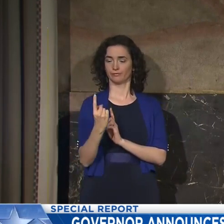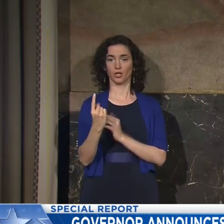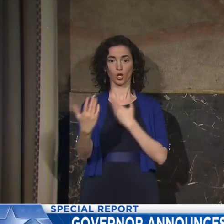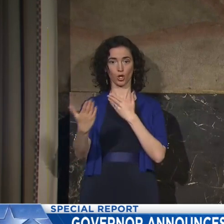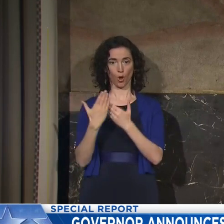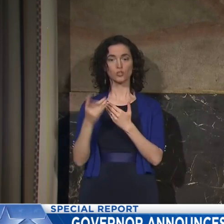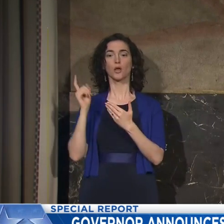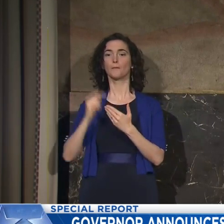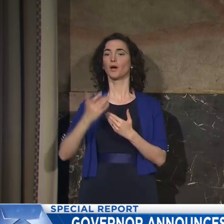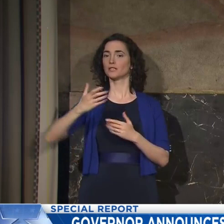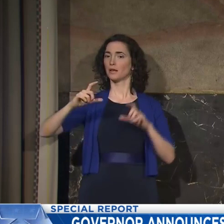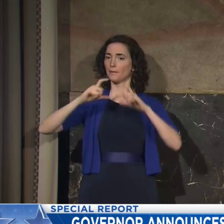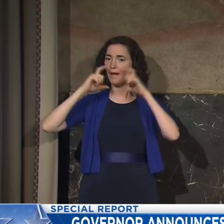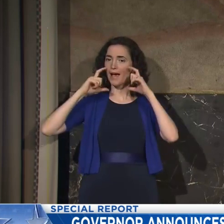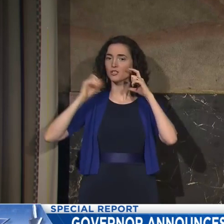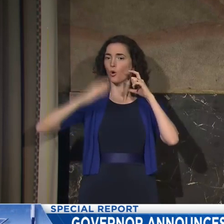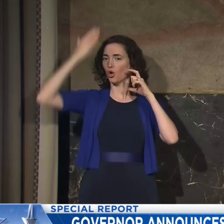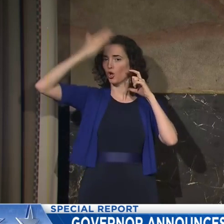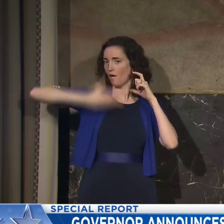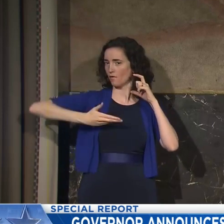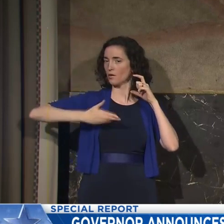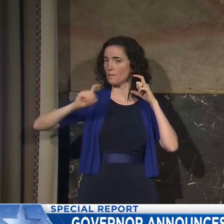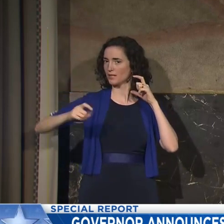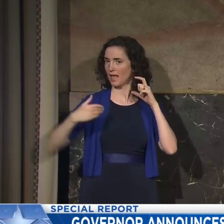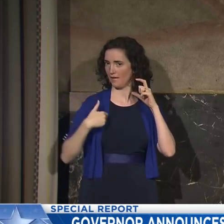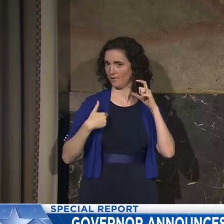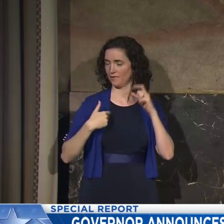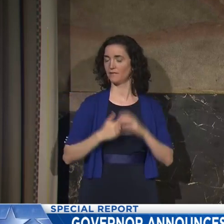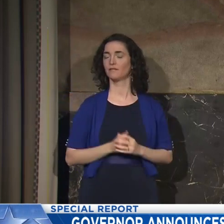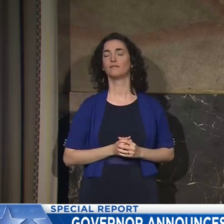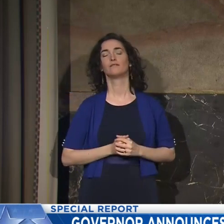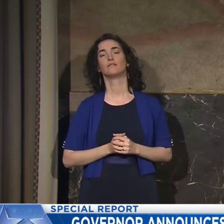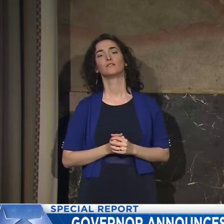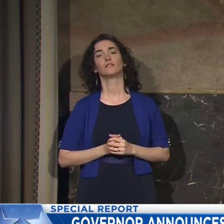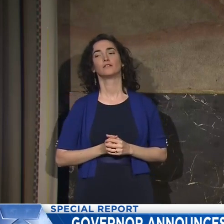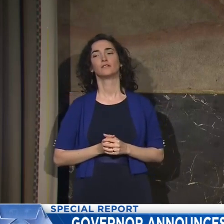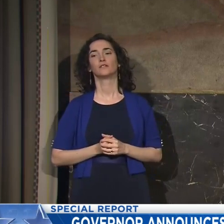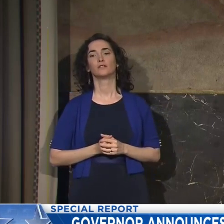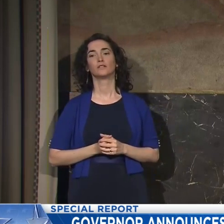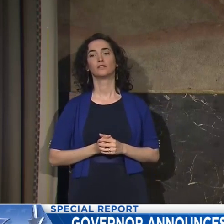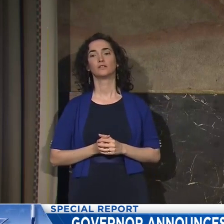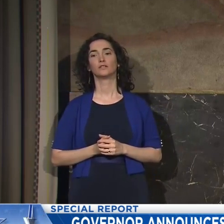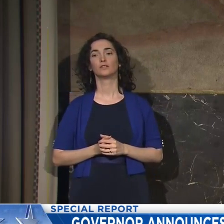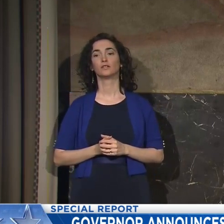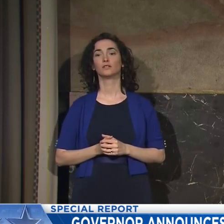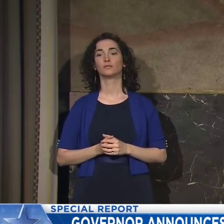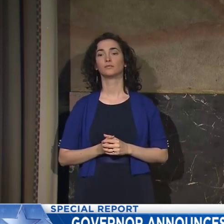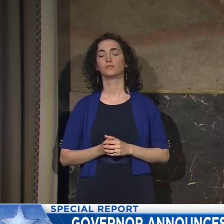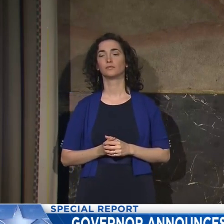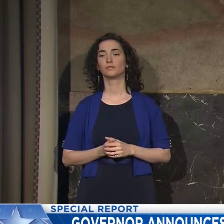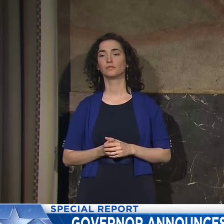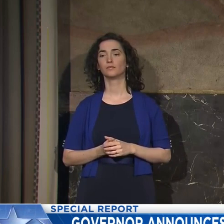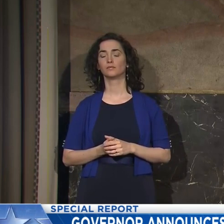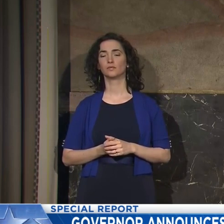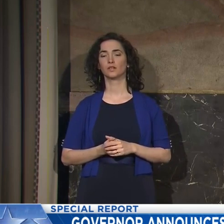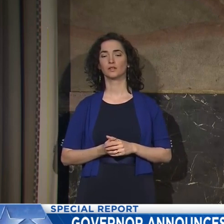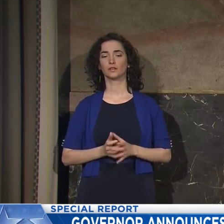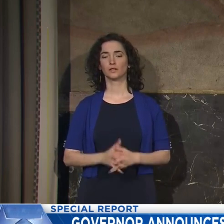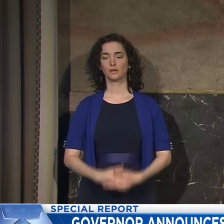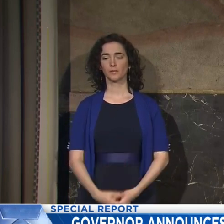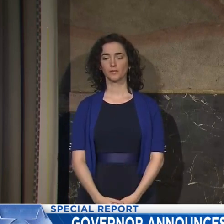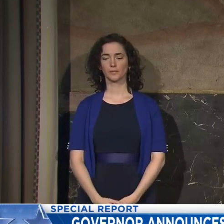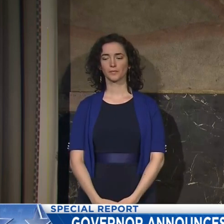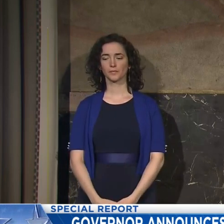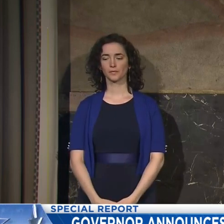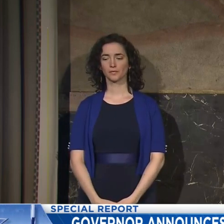covering. As I mentioned, I expect that the proclamation that moves